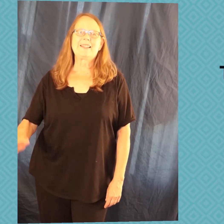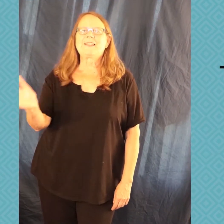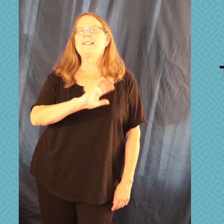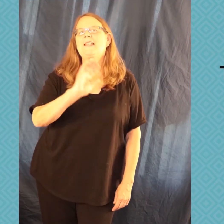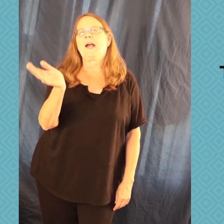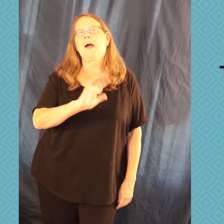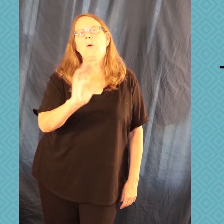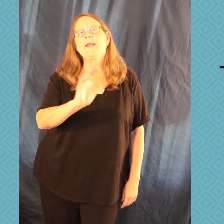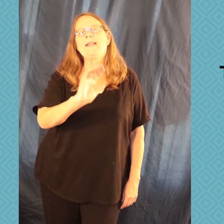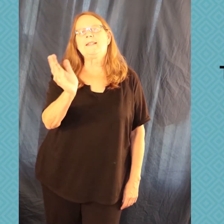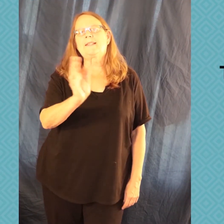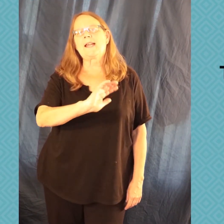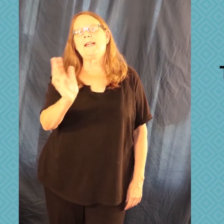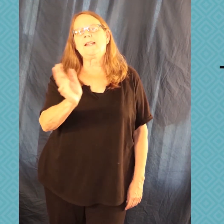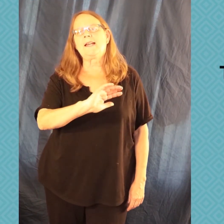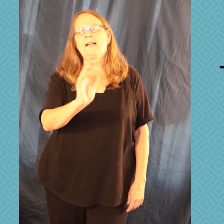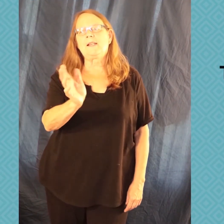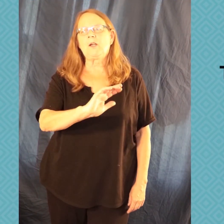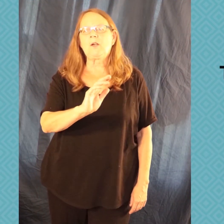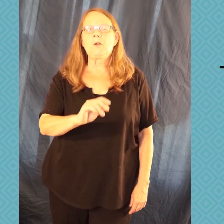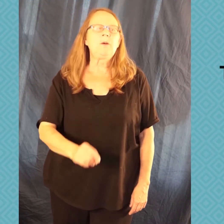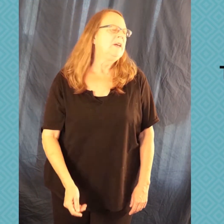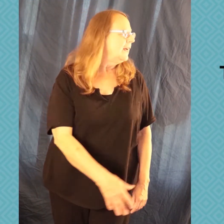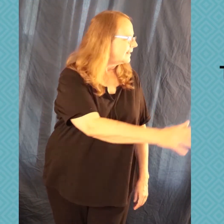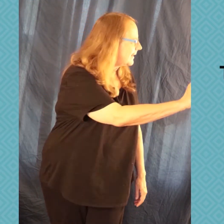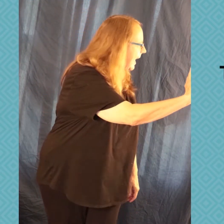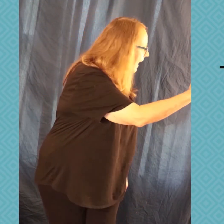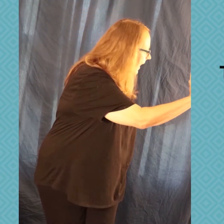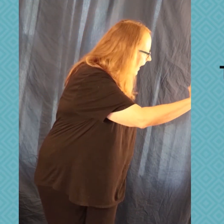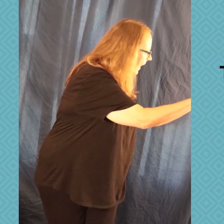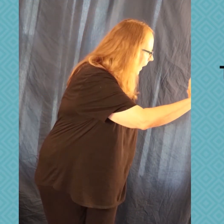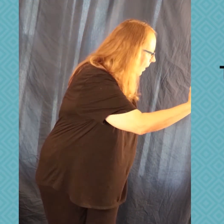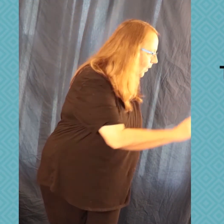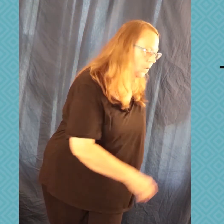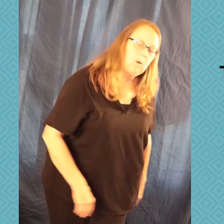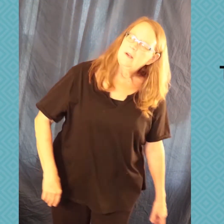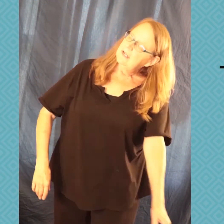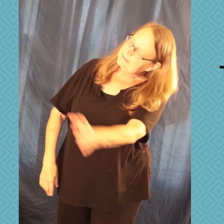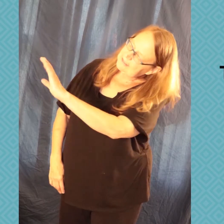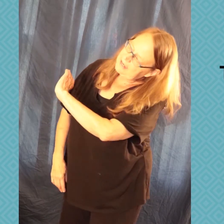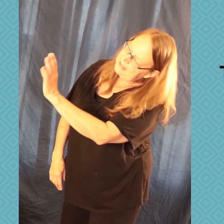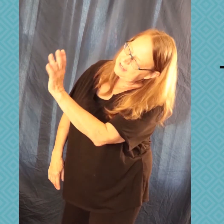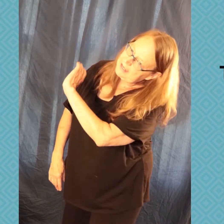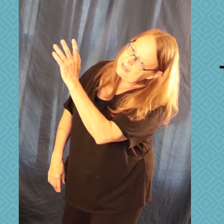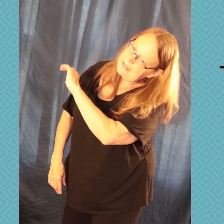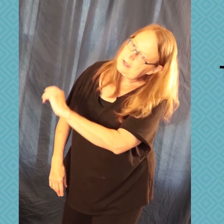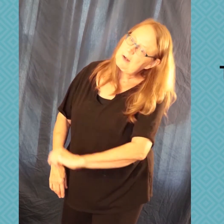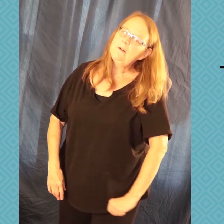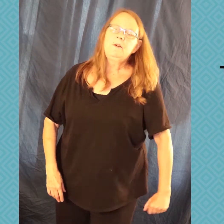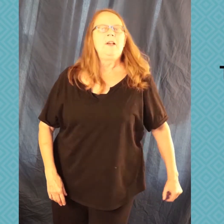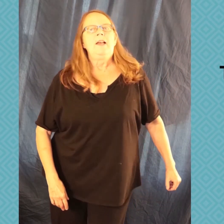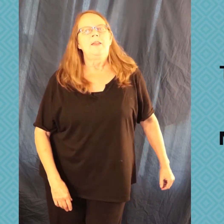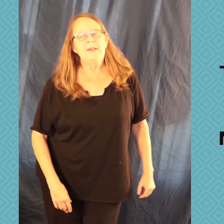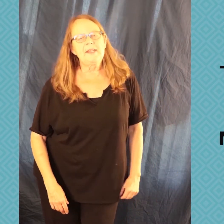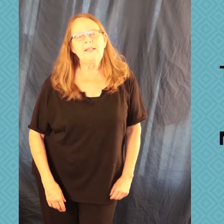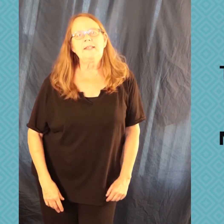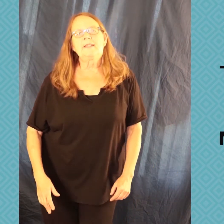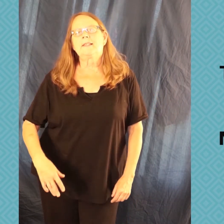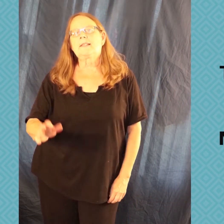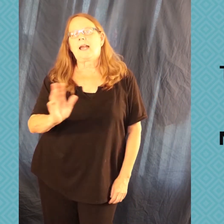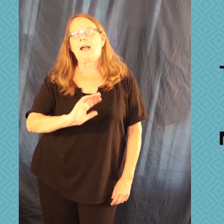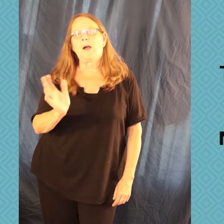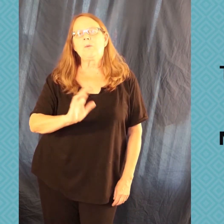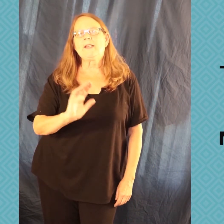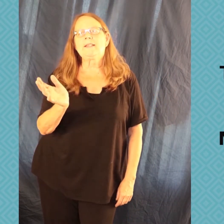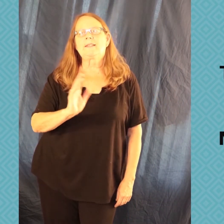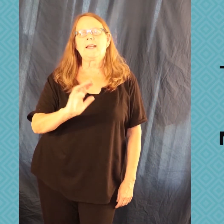This is how we say hello. Say hello. Say hello. This